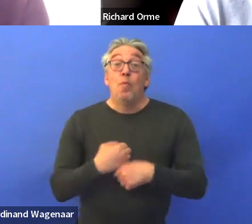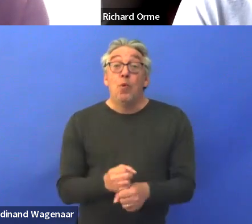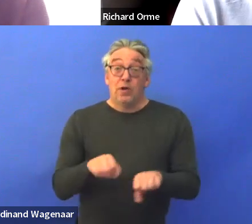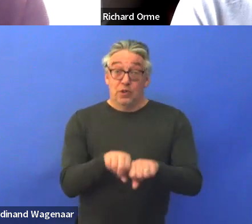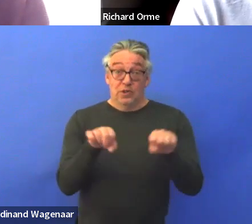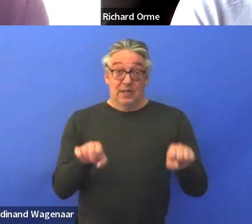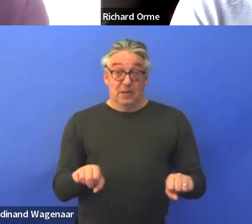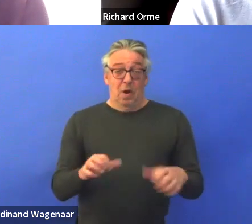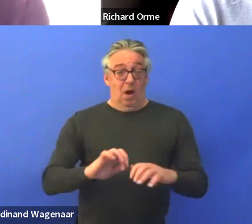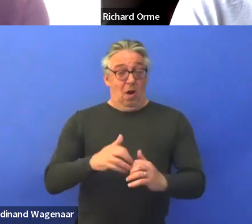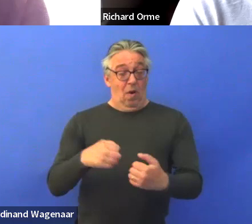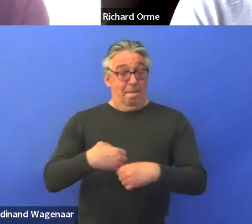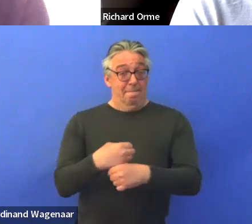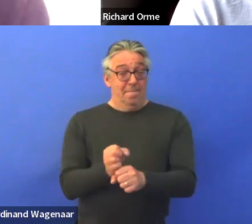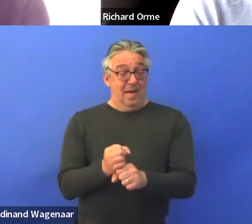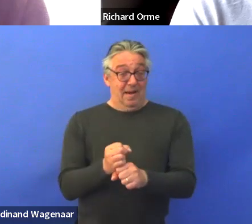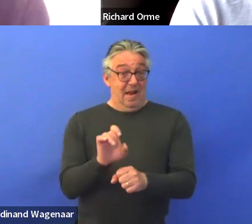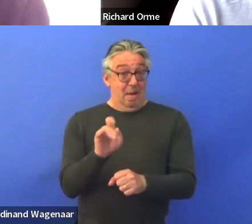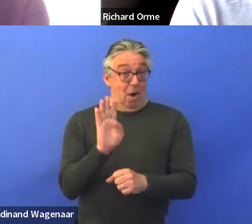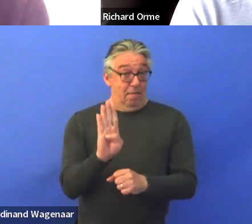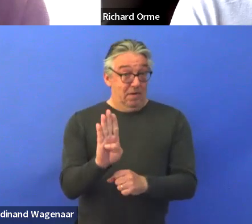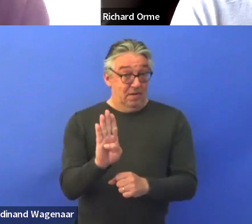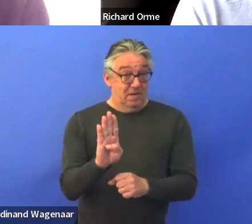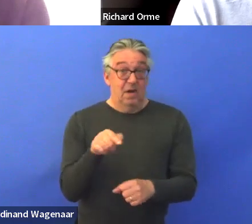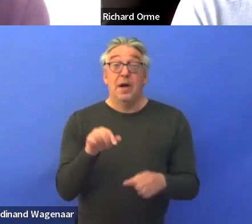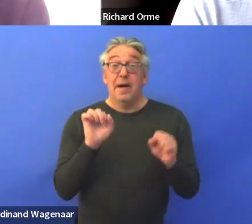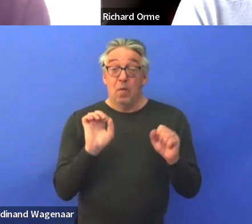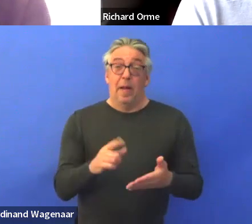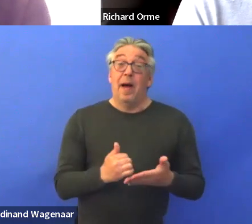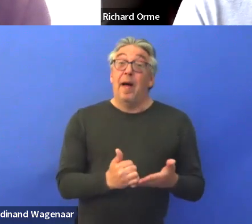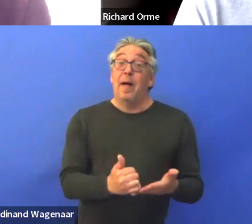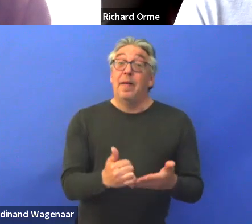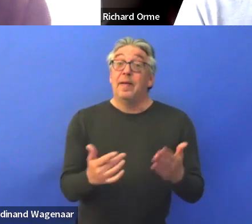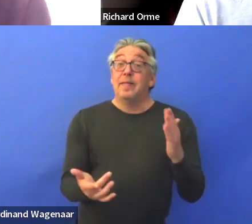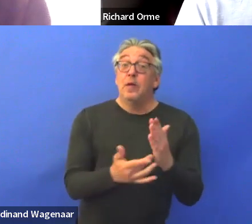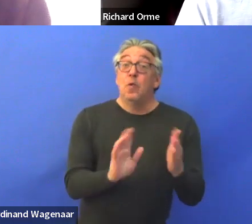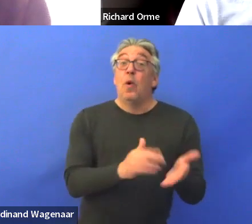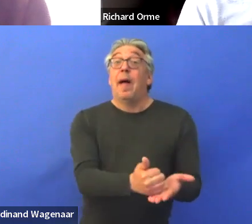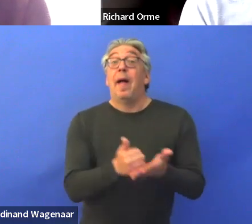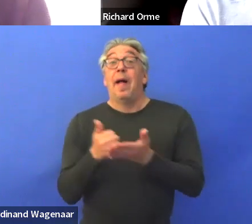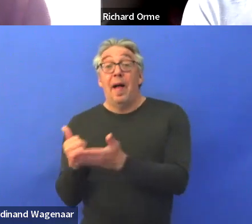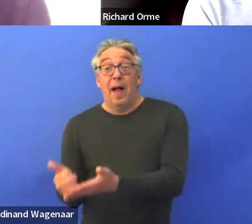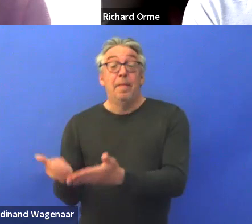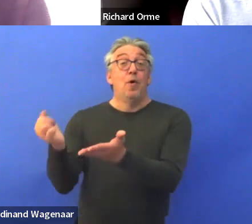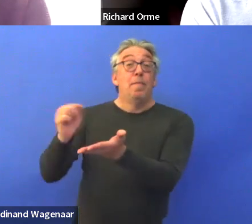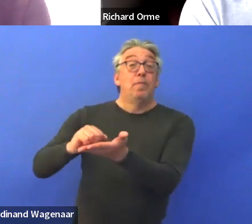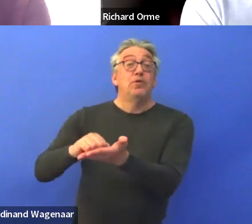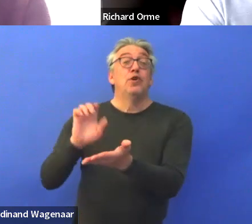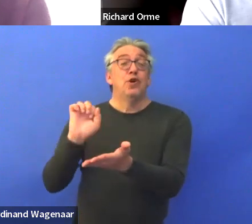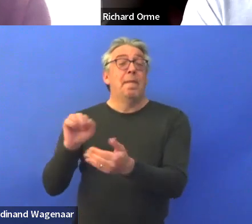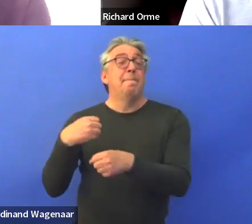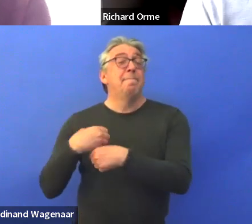support the production of accessible tables. So this shouldn't be too tricky. One of the things that I will now